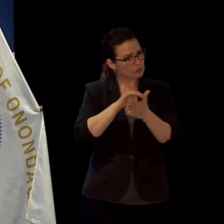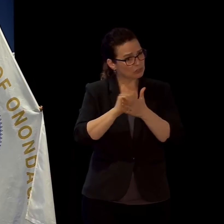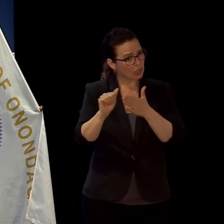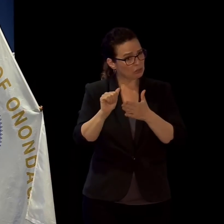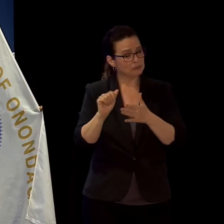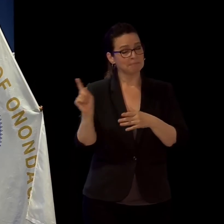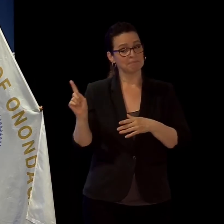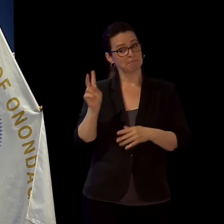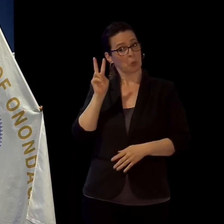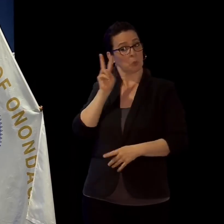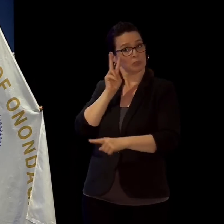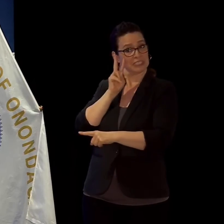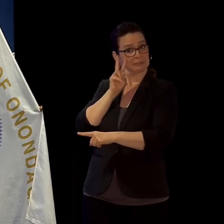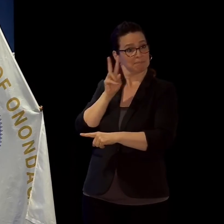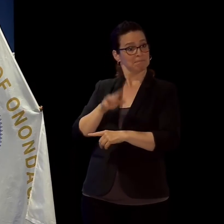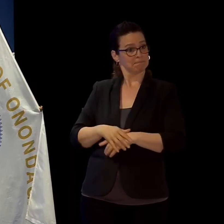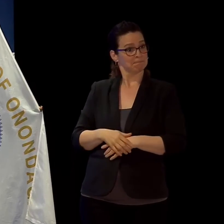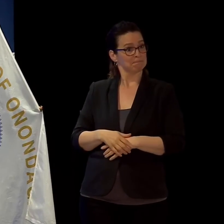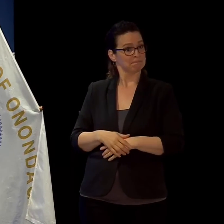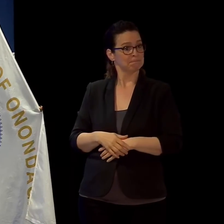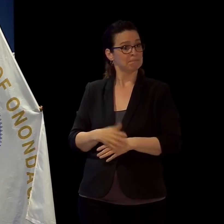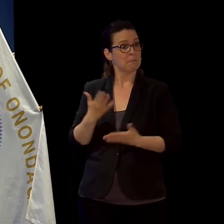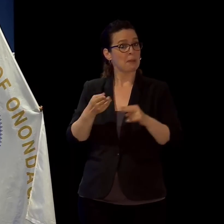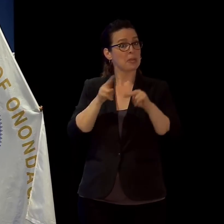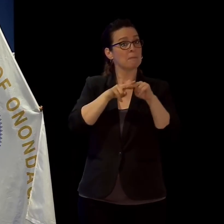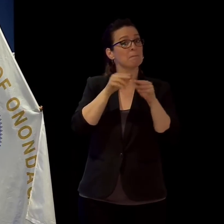more. We'll see.